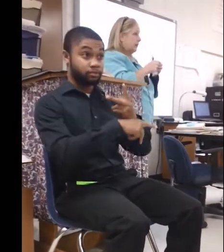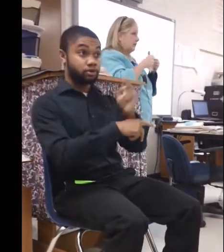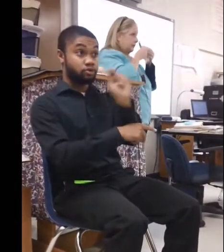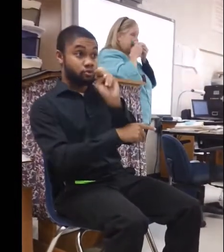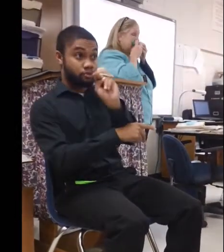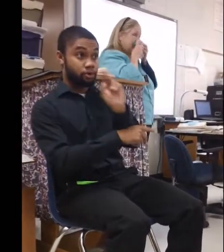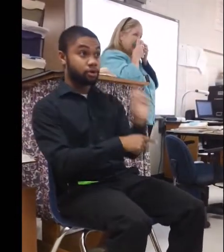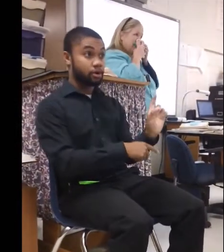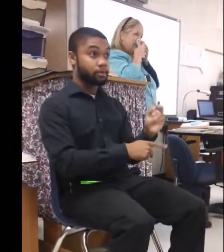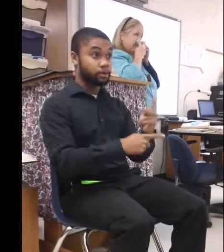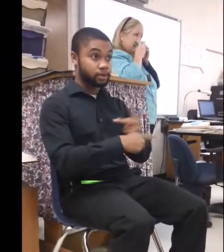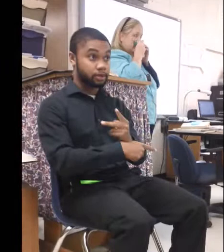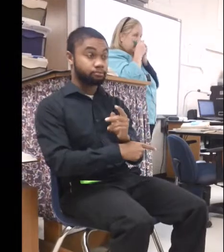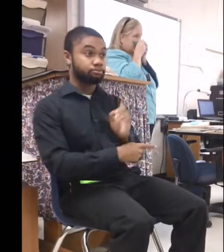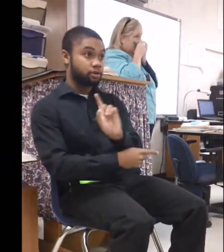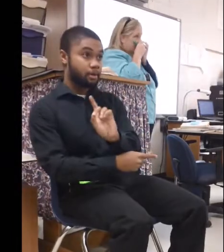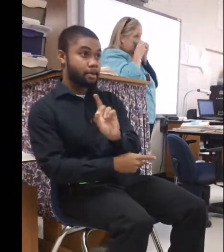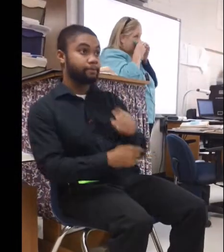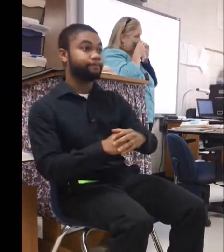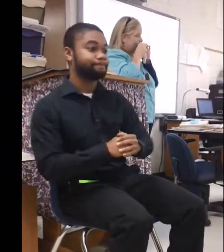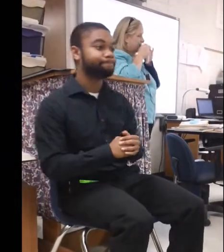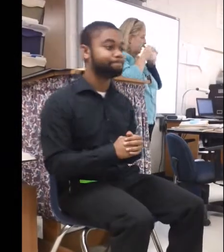way.